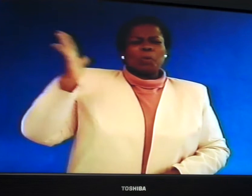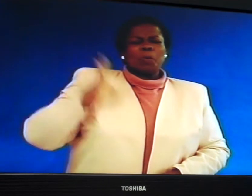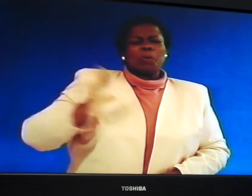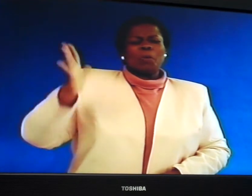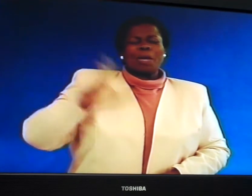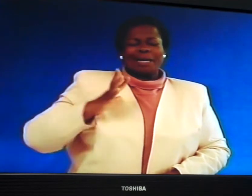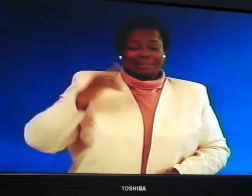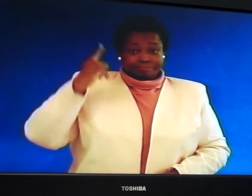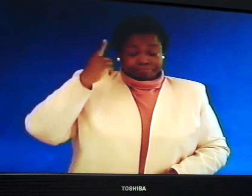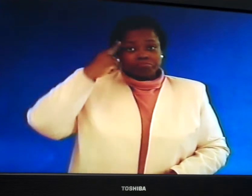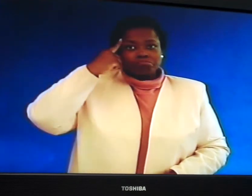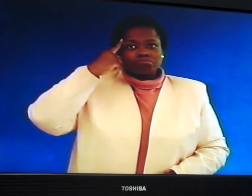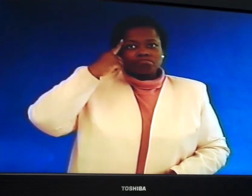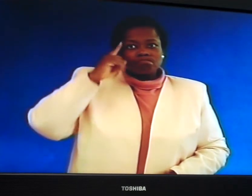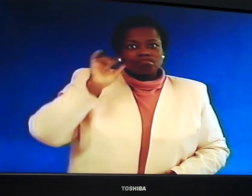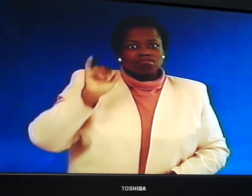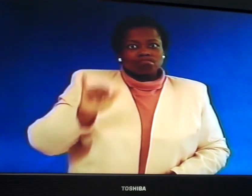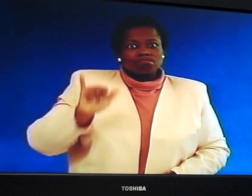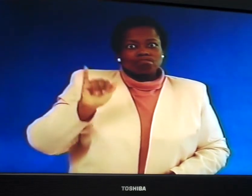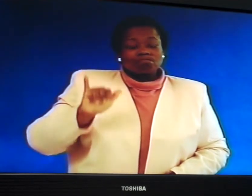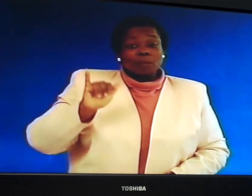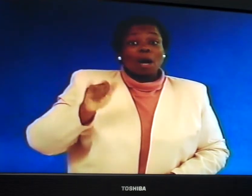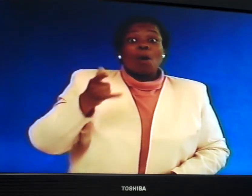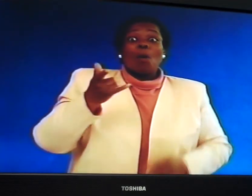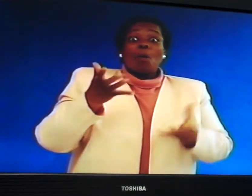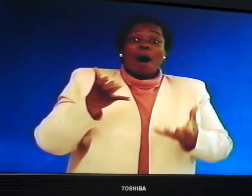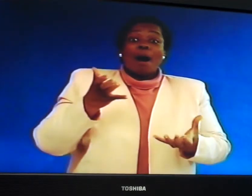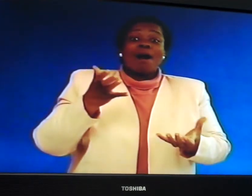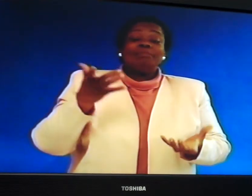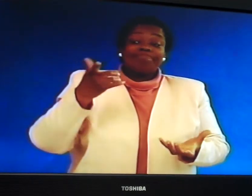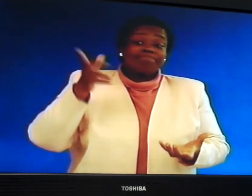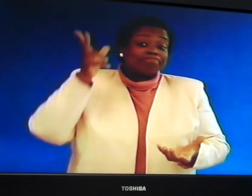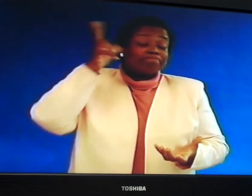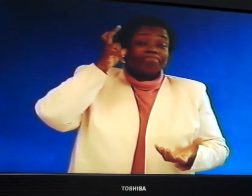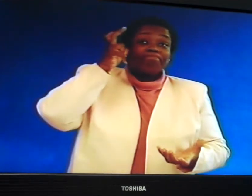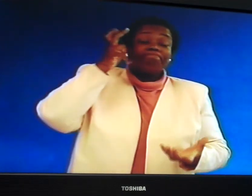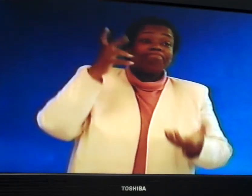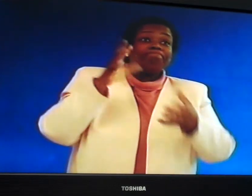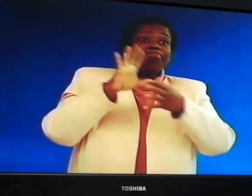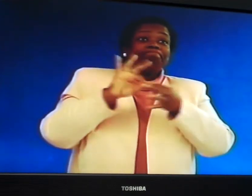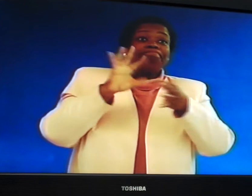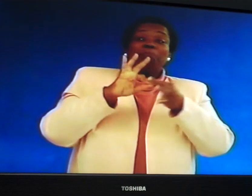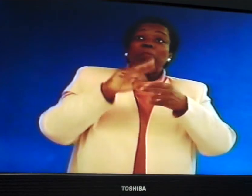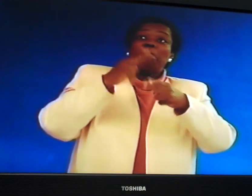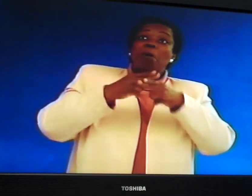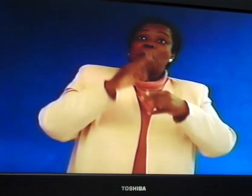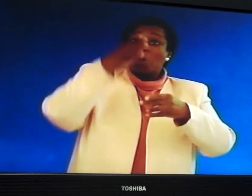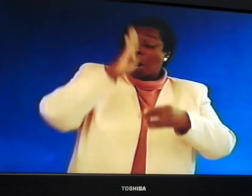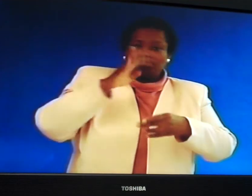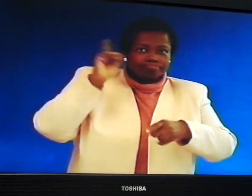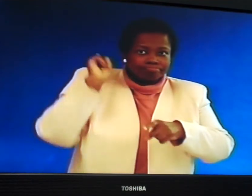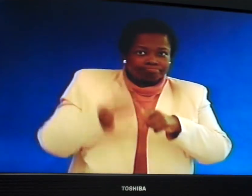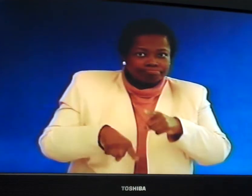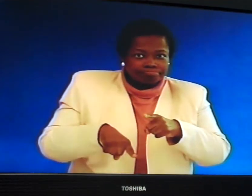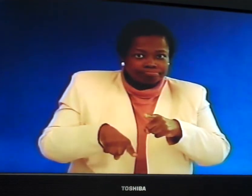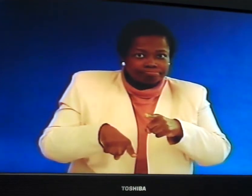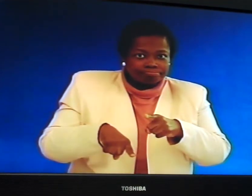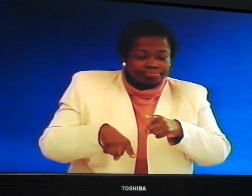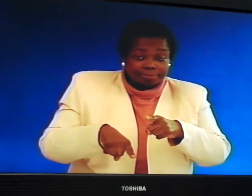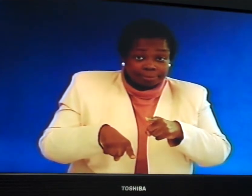Now, leader religious. Some of you may know. You may hear these, may have heard their names through